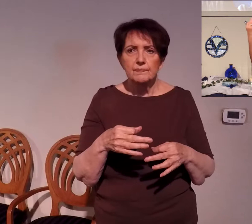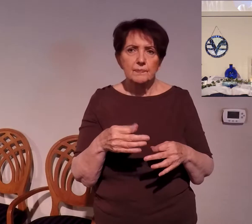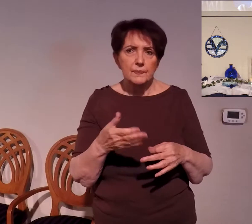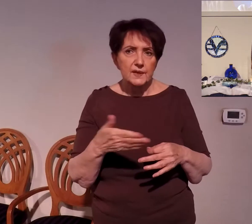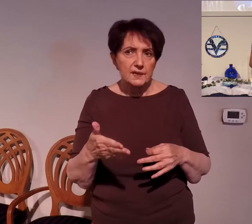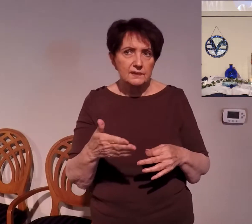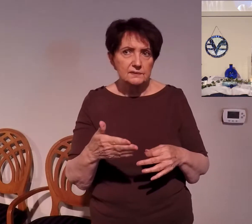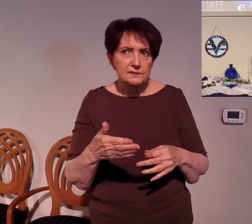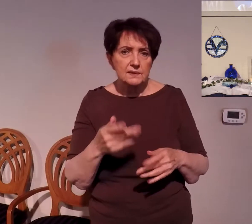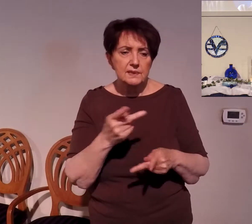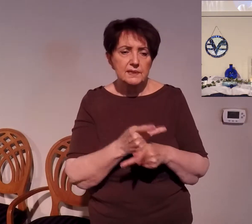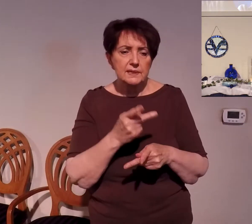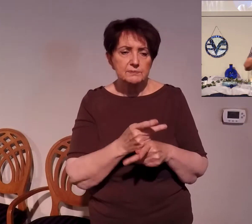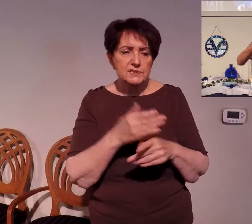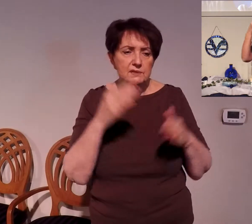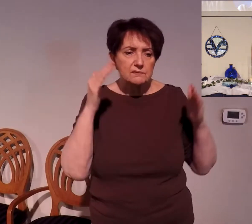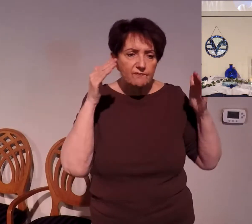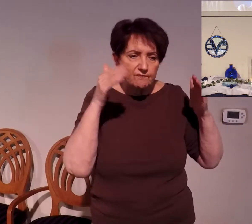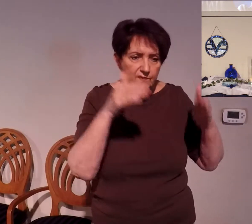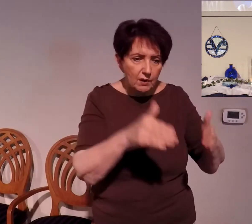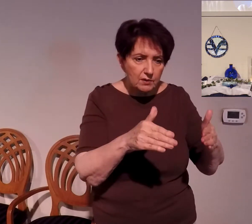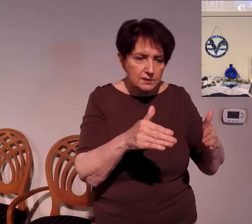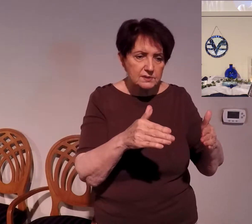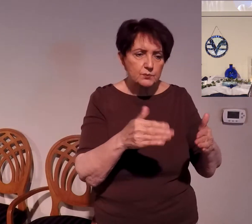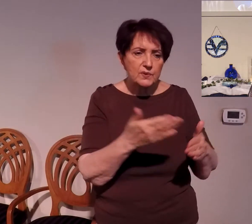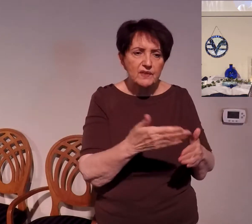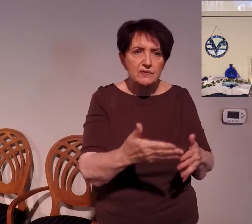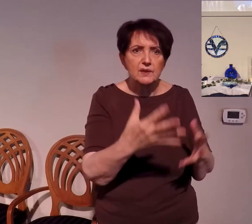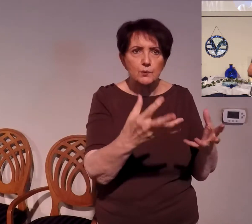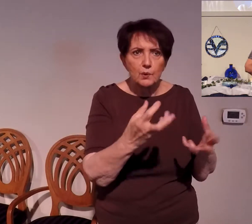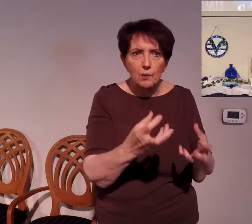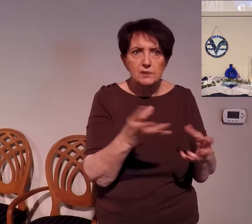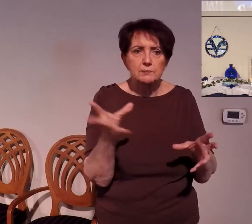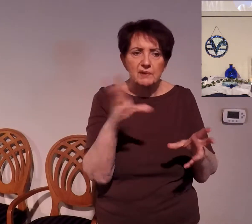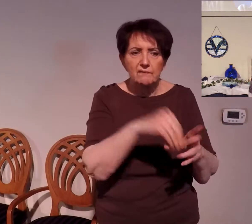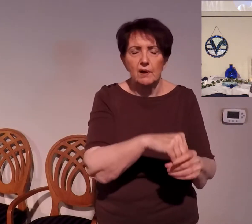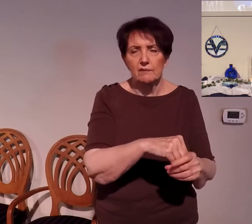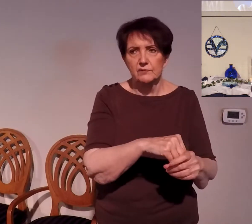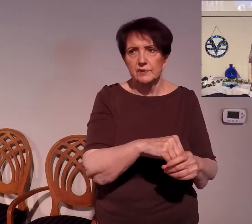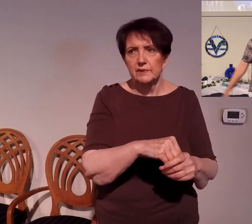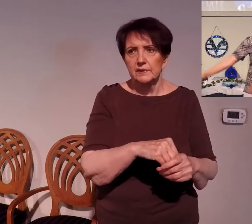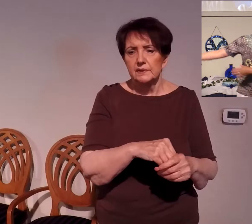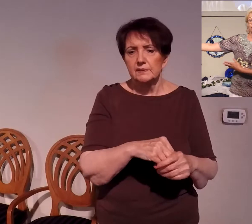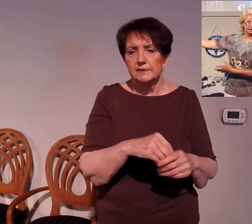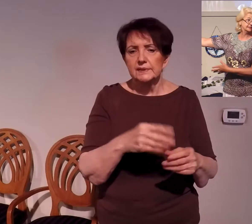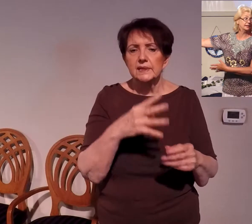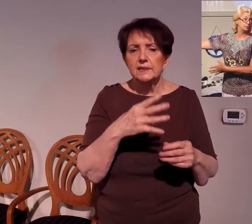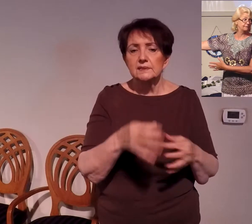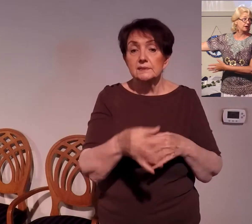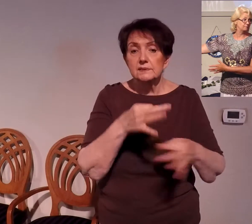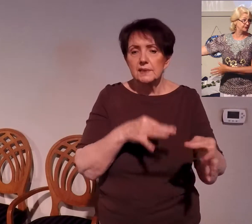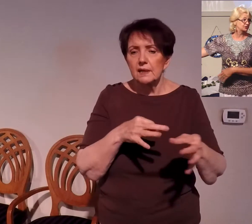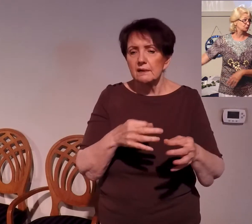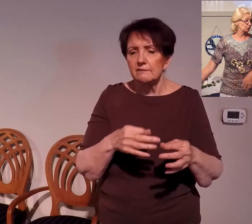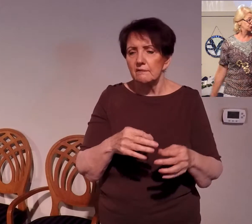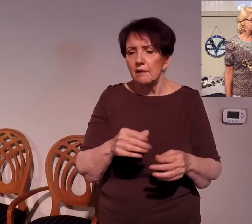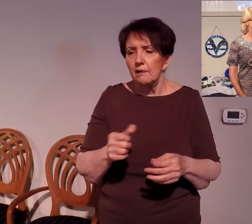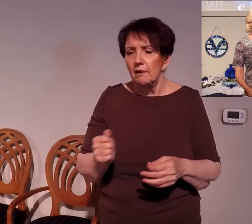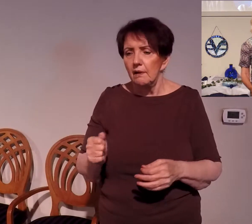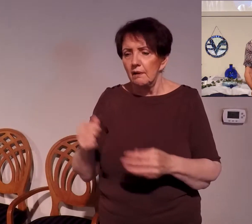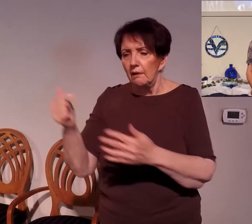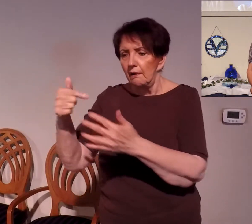us engaged with the thing that we want to be engaged with, as opposed to all those other things we're actually trying to get away from, fix,